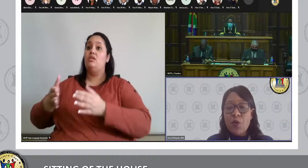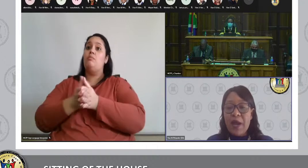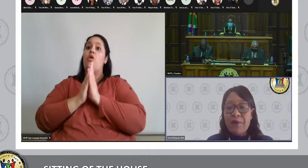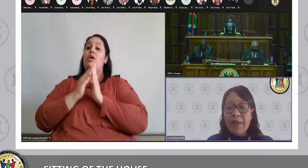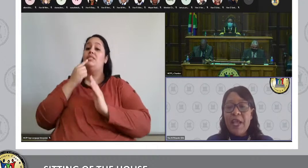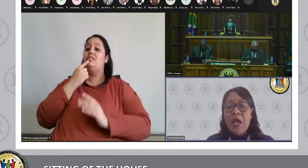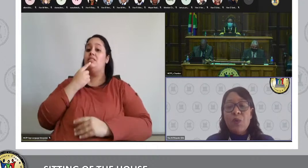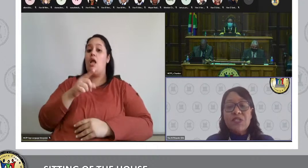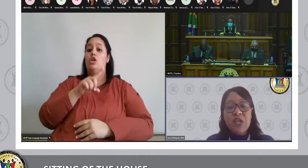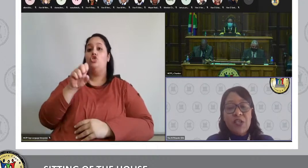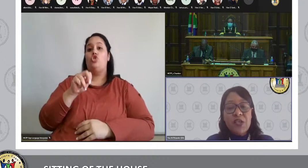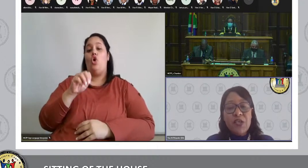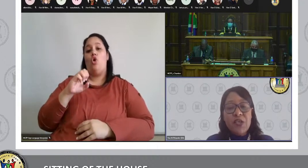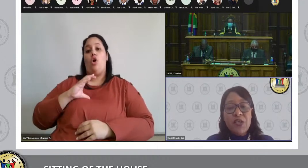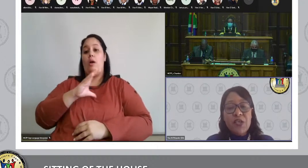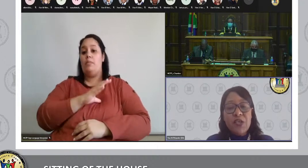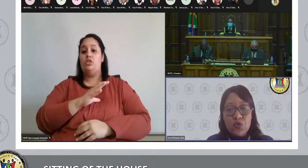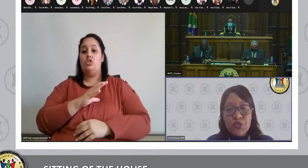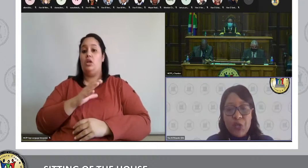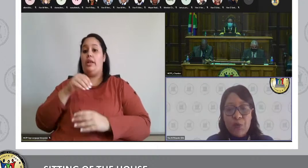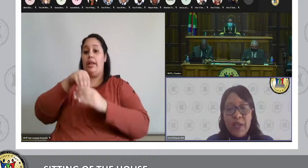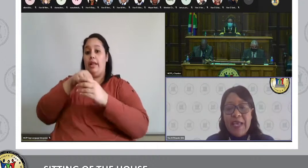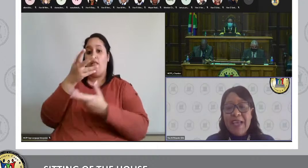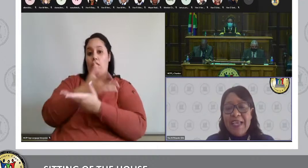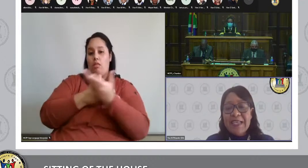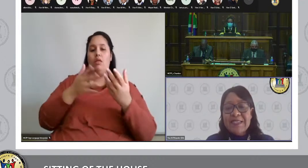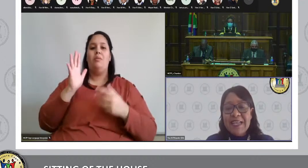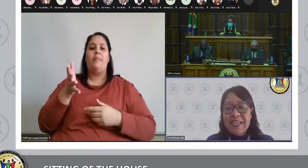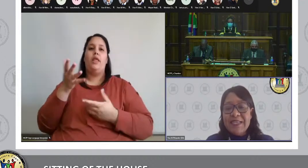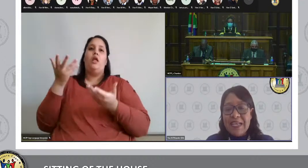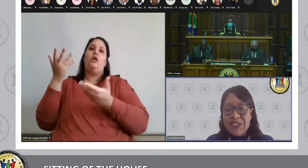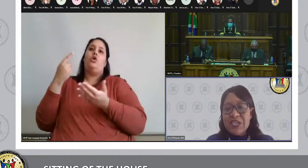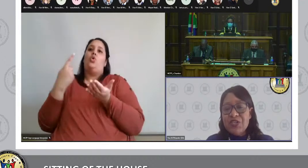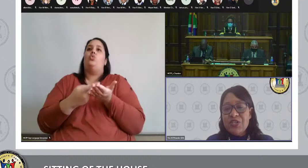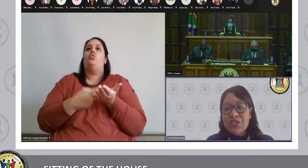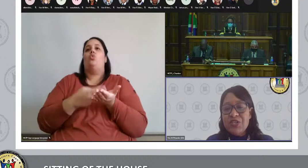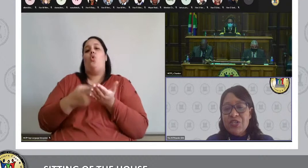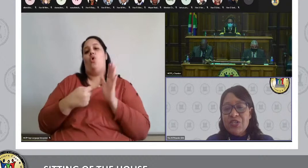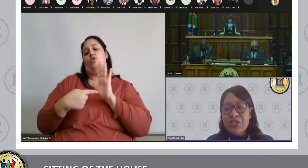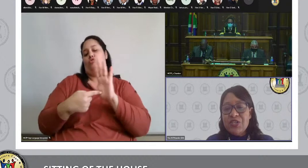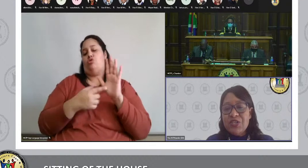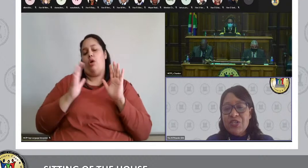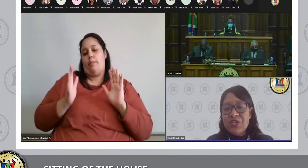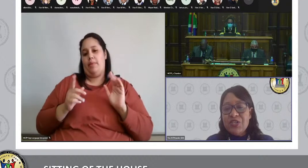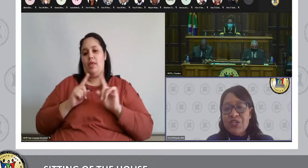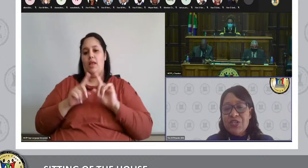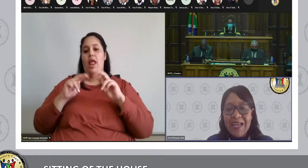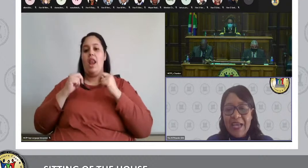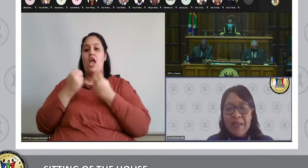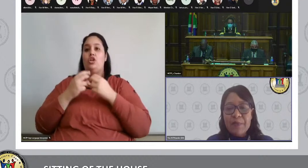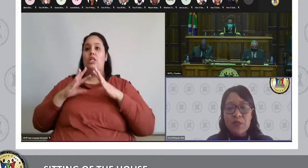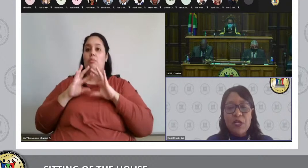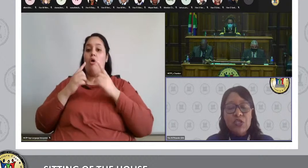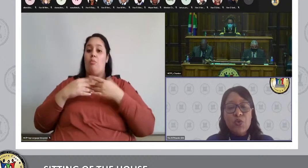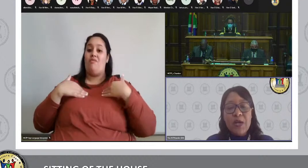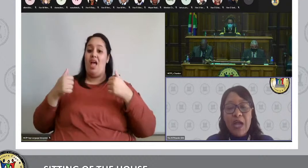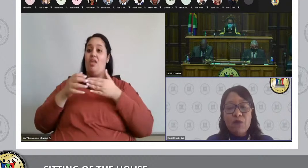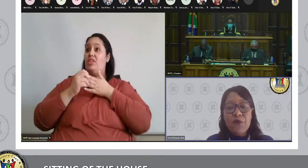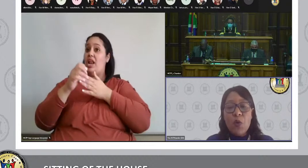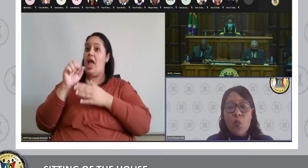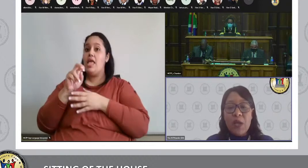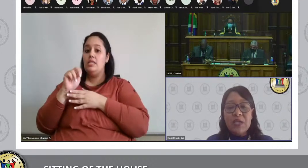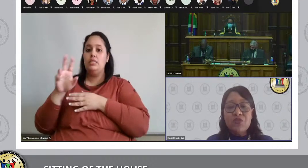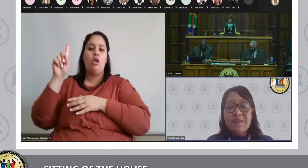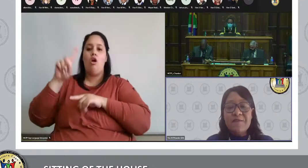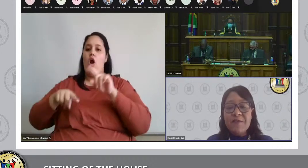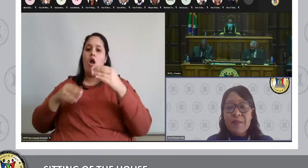Commission of Inquiry, was nothing more than a talk show. The ANC-led National Department of Health is once again unable to account